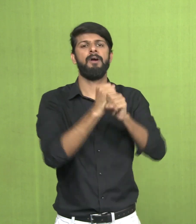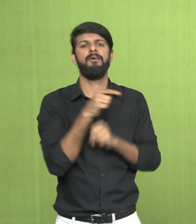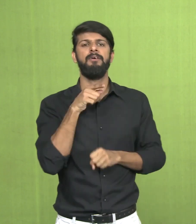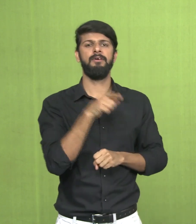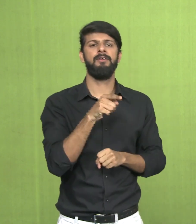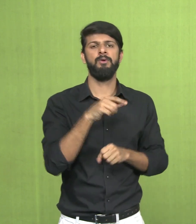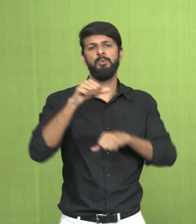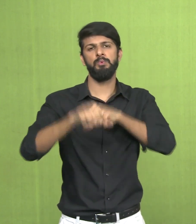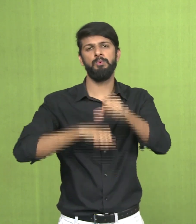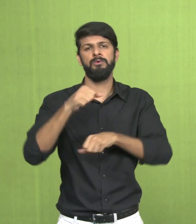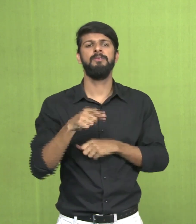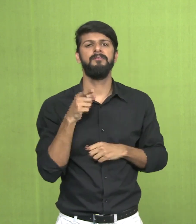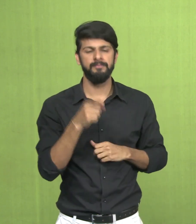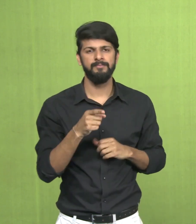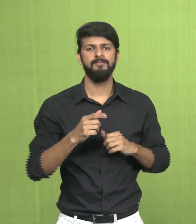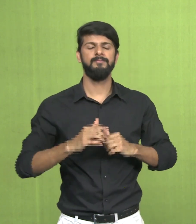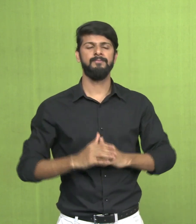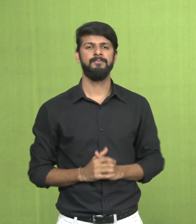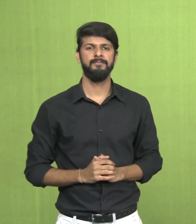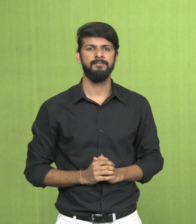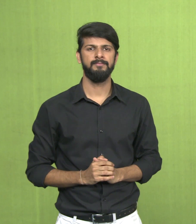or molten metal, and that is how we form it.